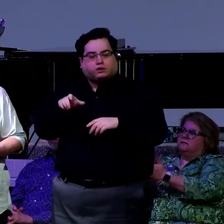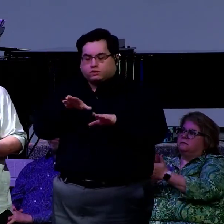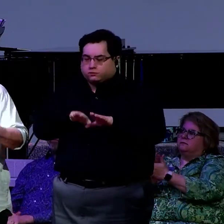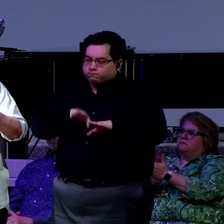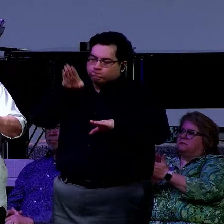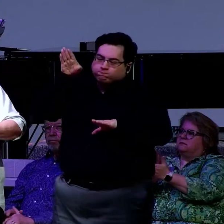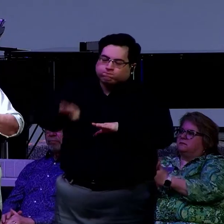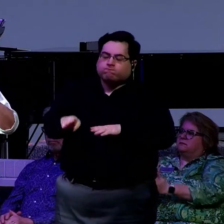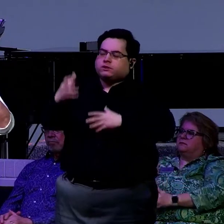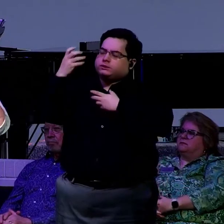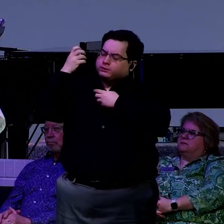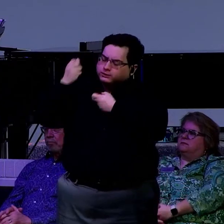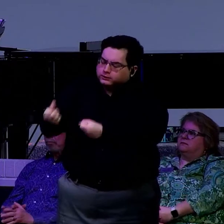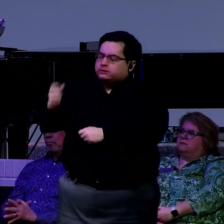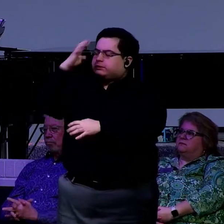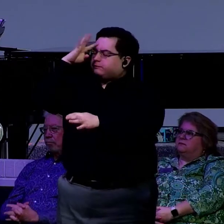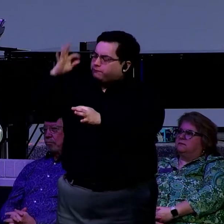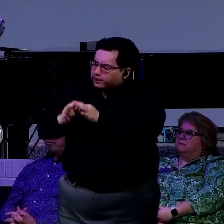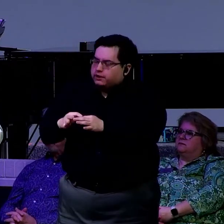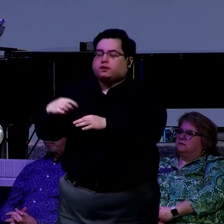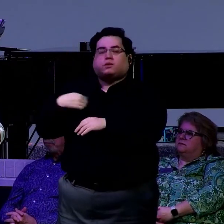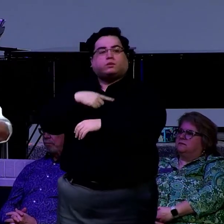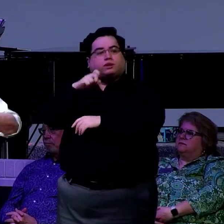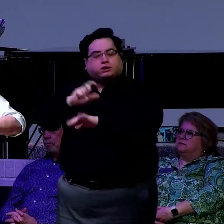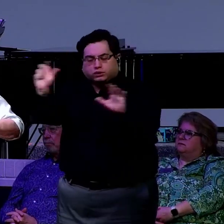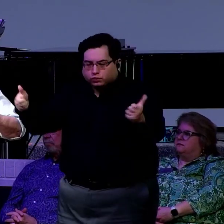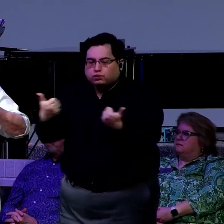faith. We need to challenge